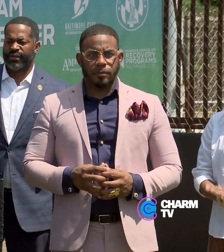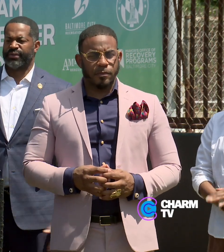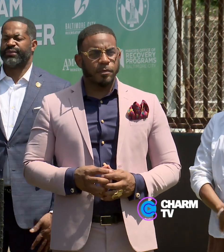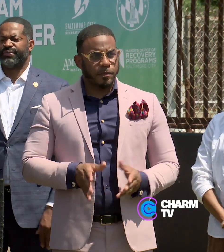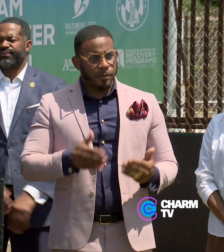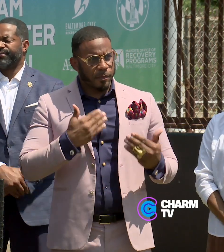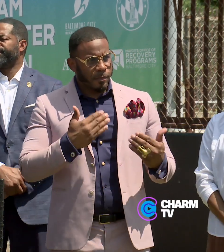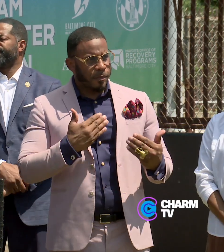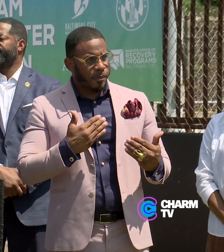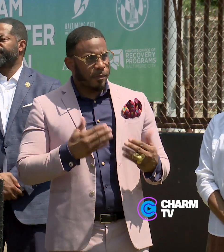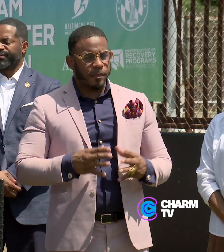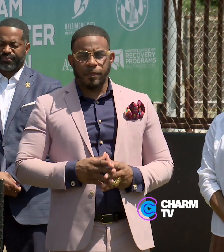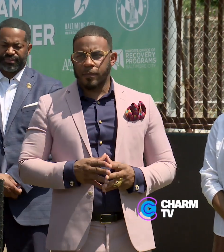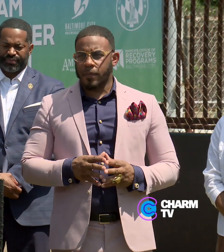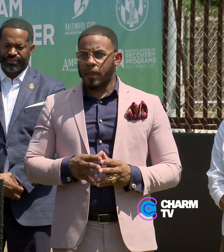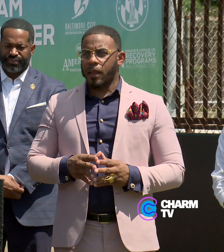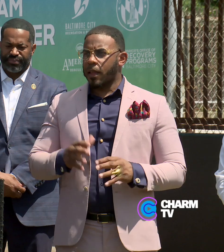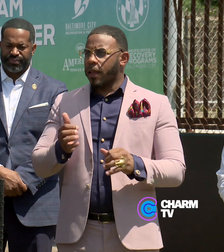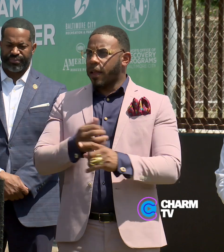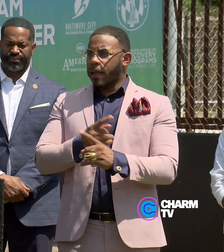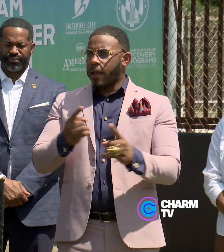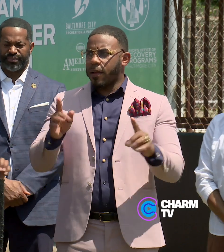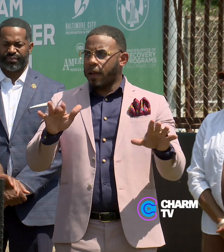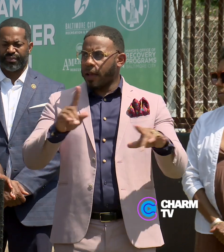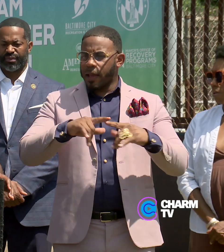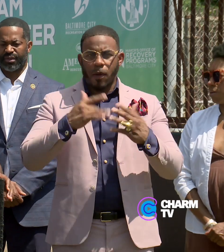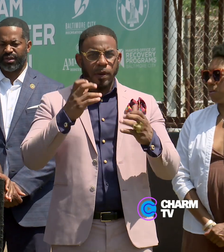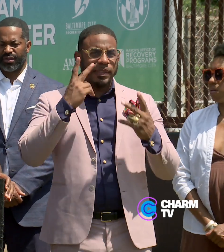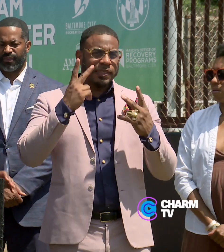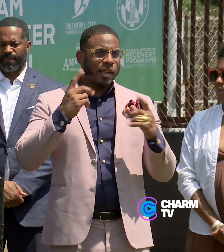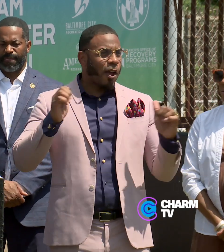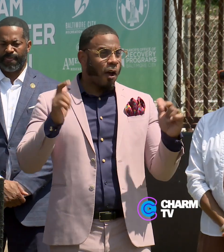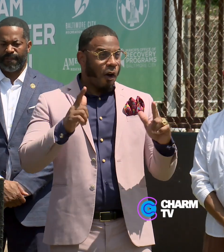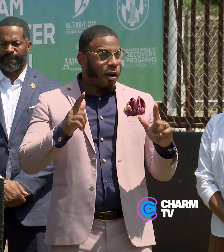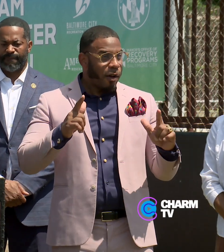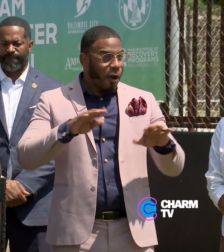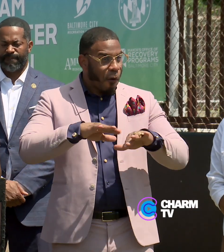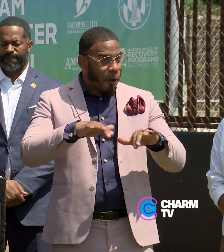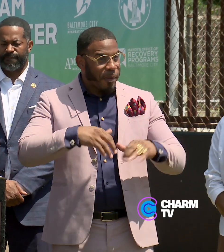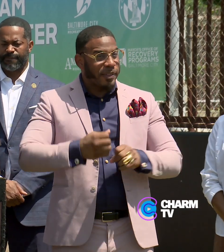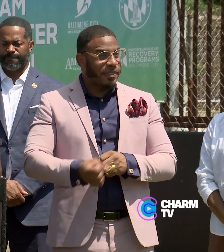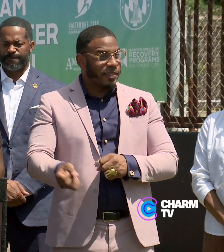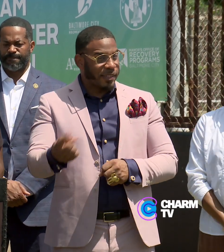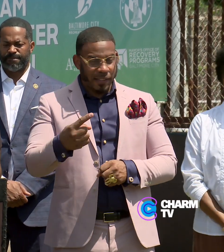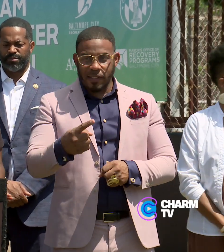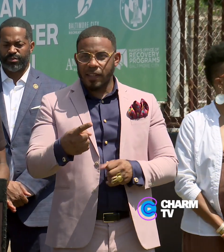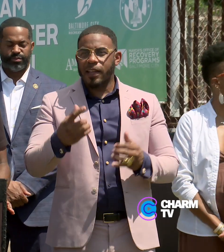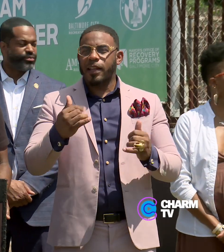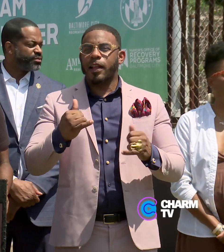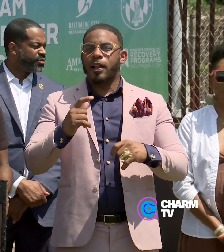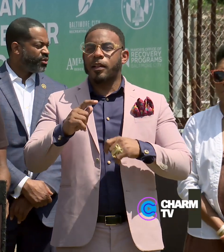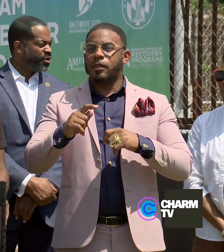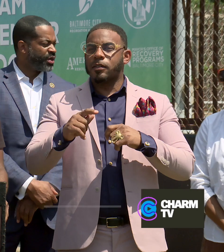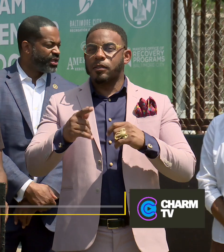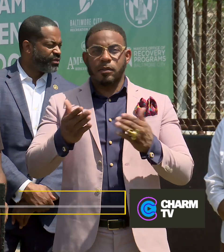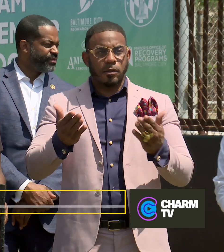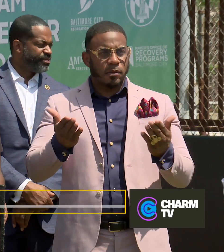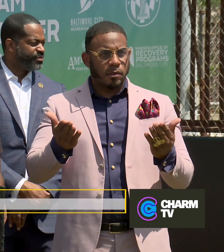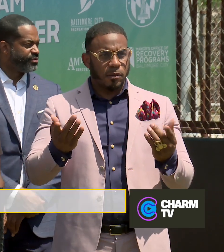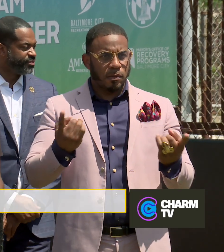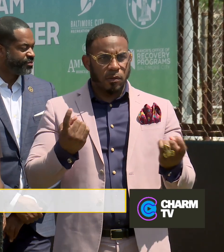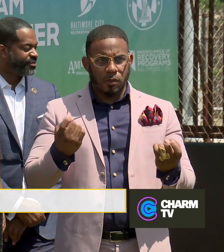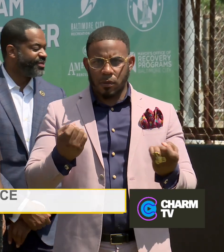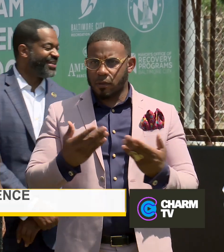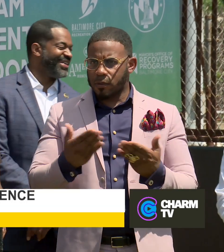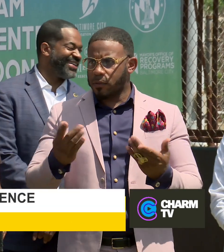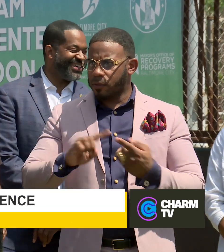Thank you. Thank you, Mr. President, and everybody. And I can't wait to see us all swimming next year. And with that, we will take any questions